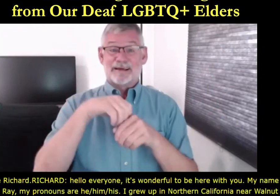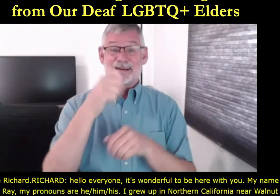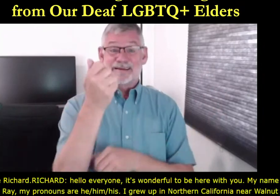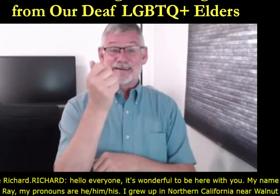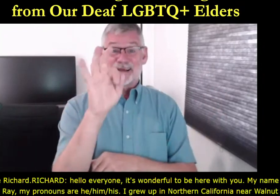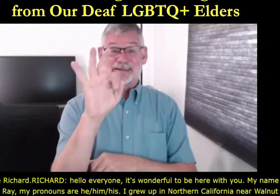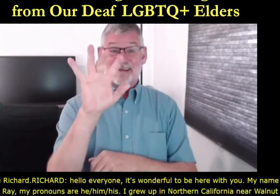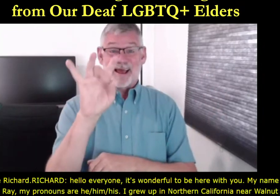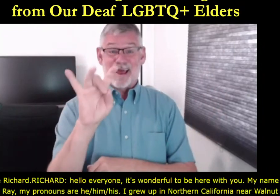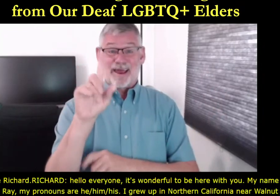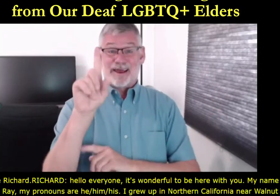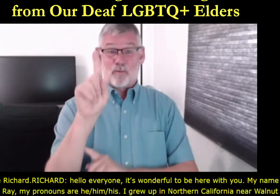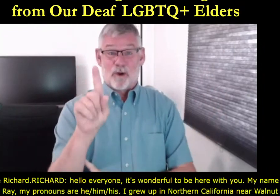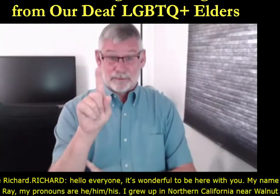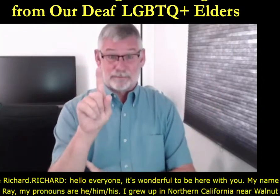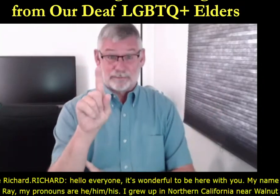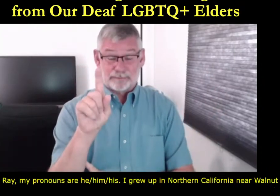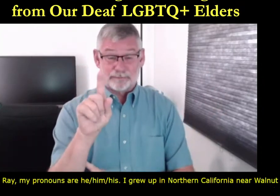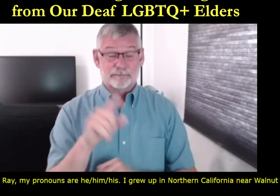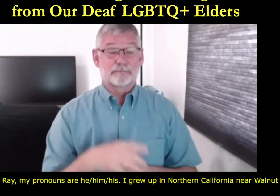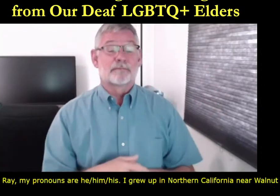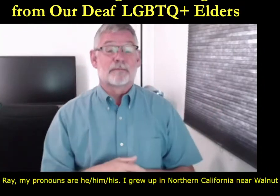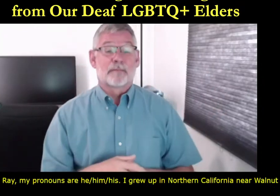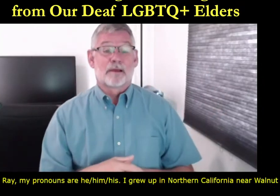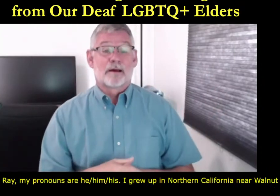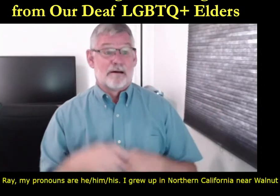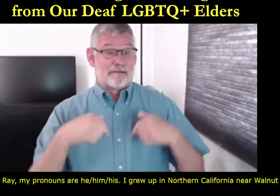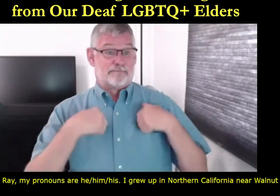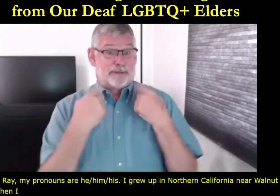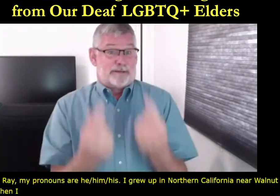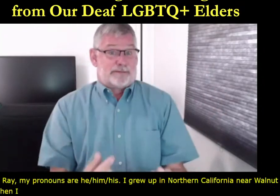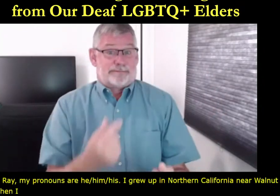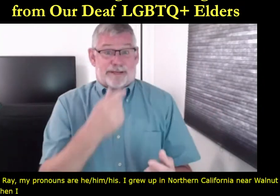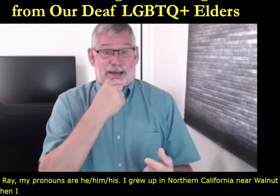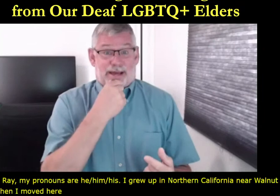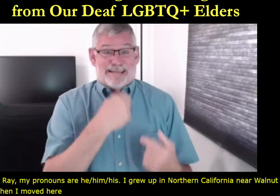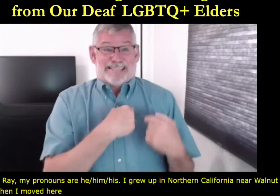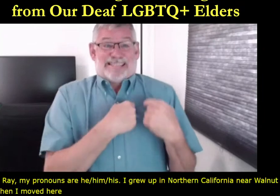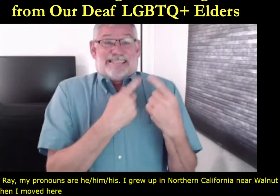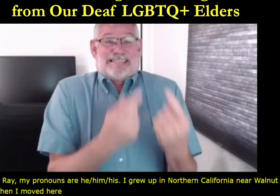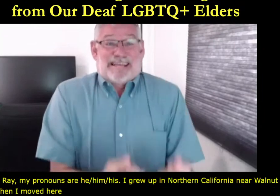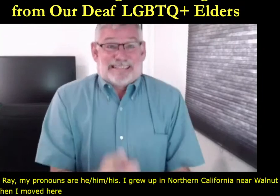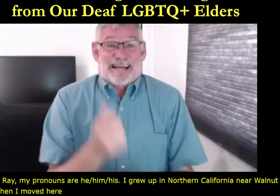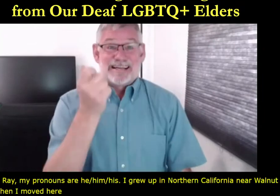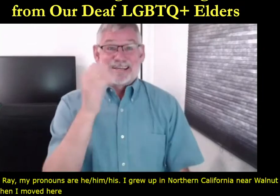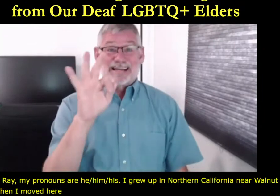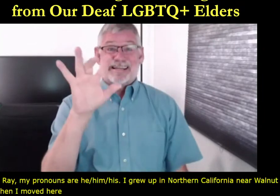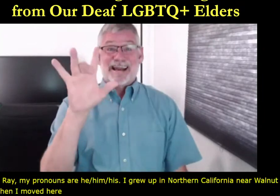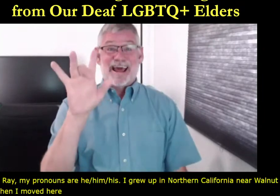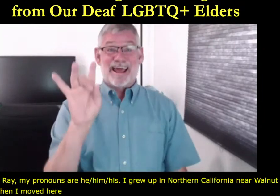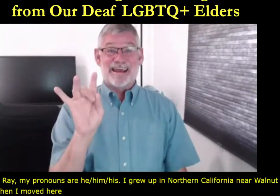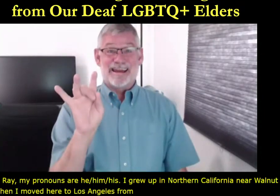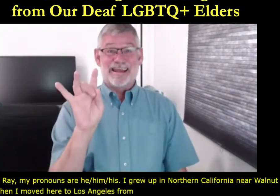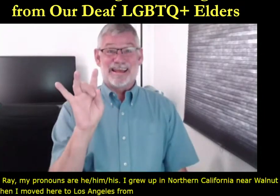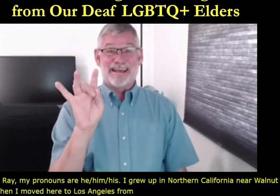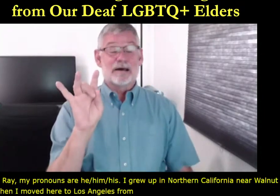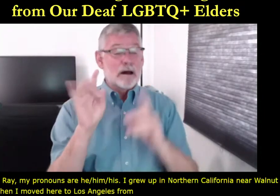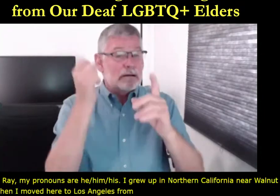angeles in 1981 uh since then you know since i've been gay